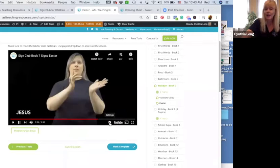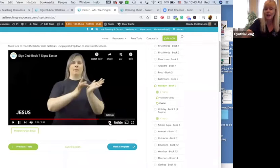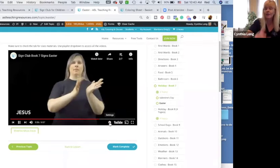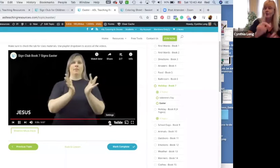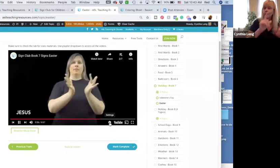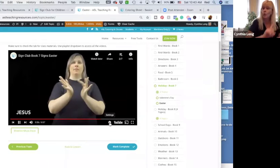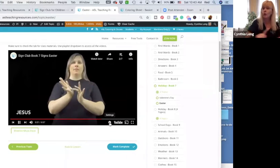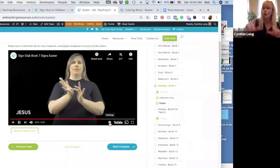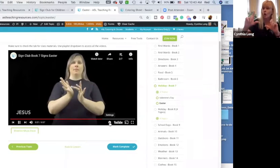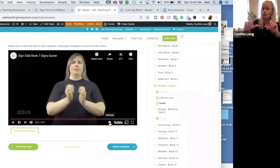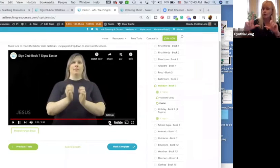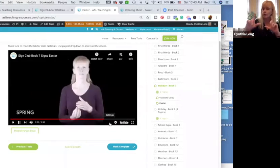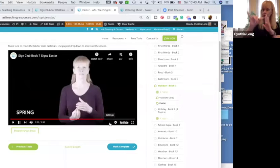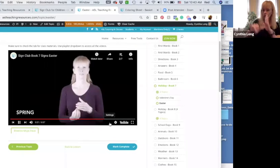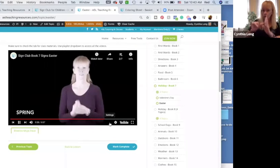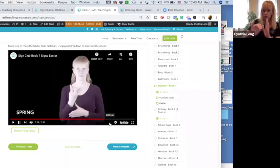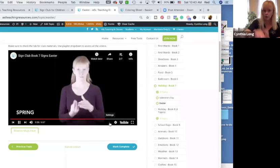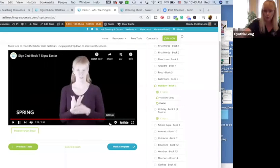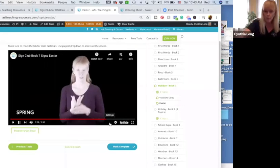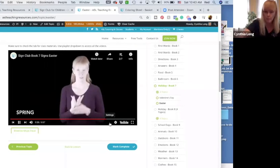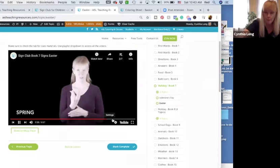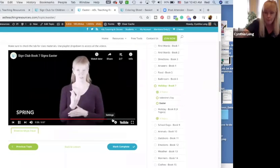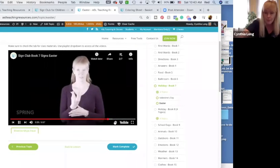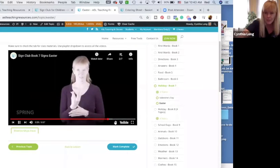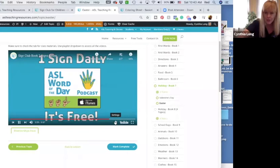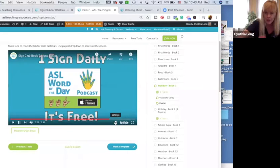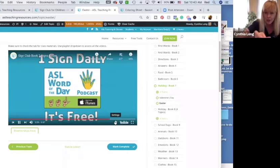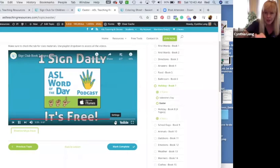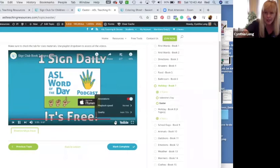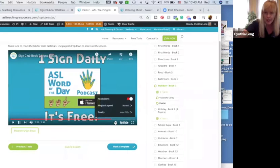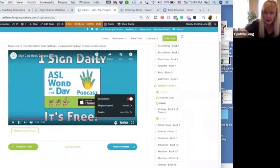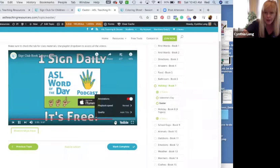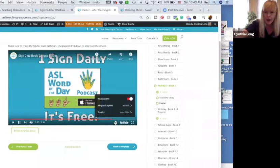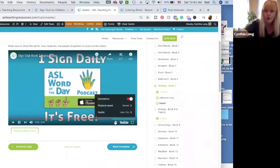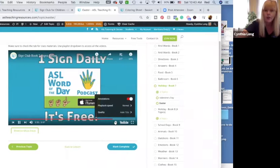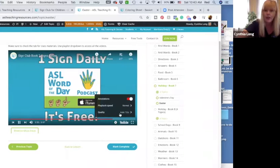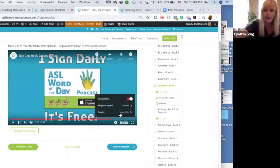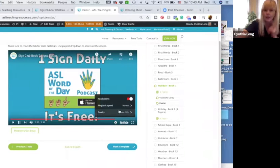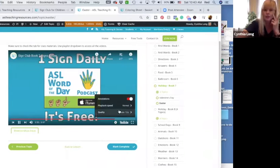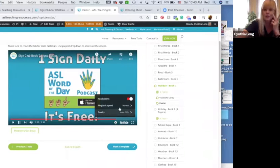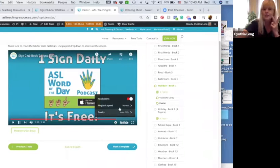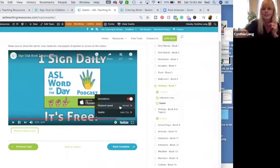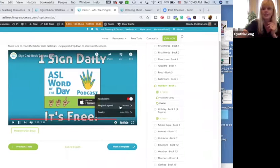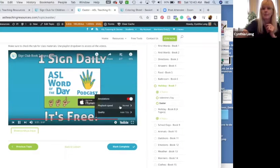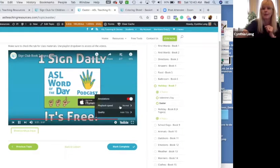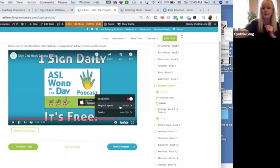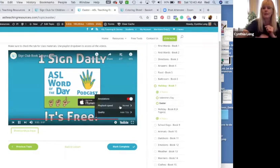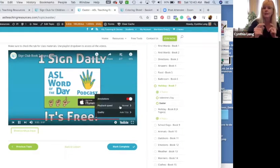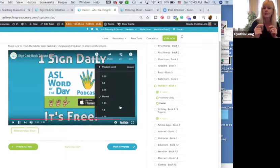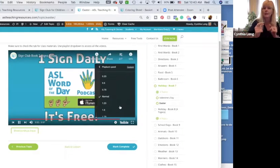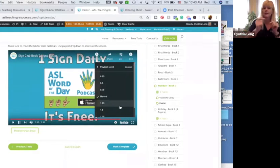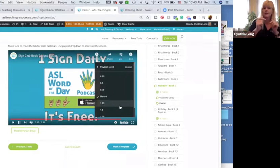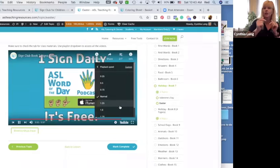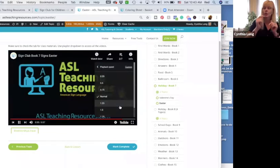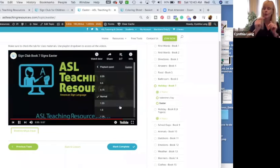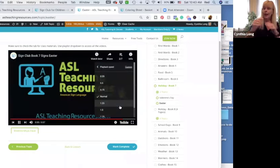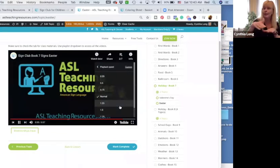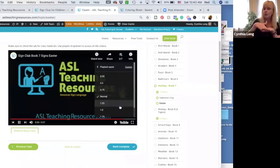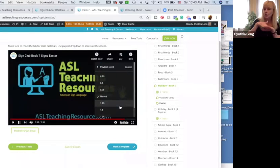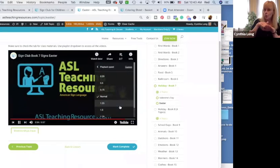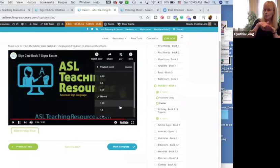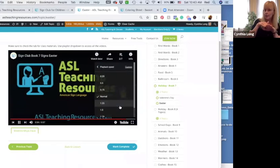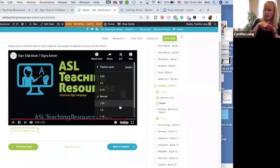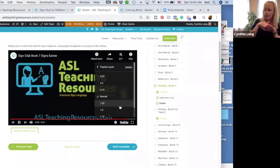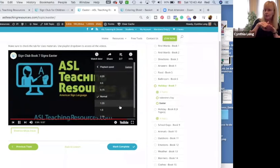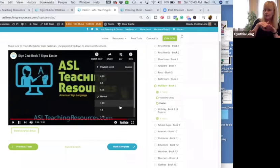you click on that, if you go on over to YouTube, let me see if you can do it here. Oh, you can. Do you see the speed?